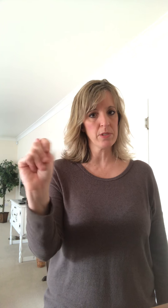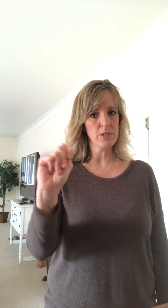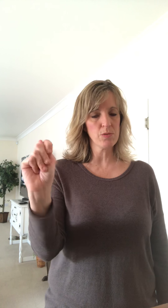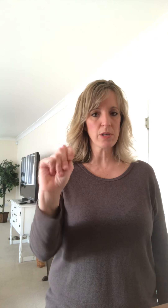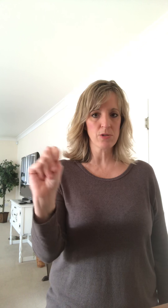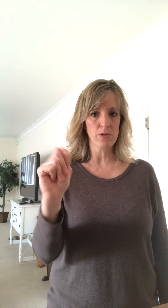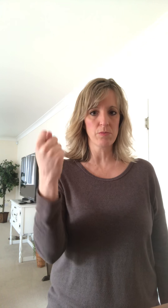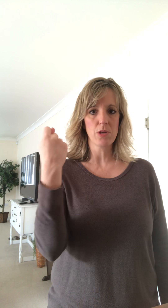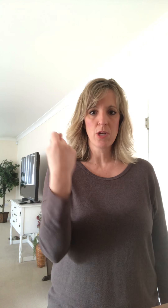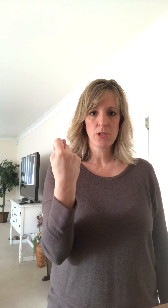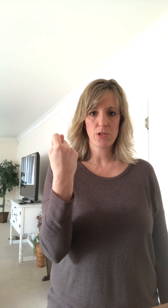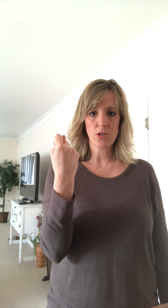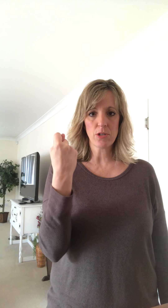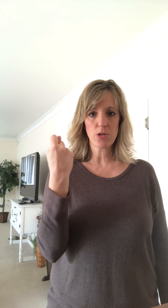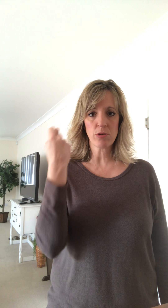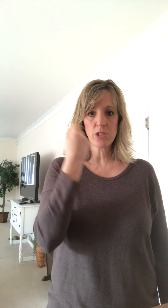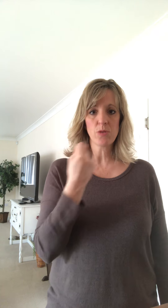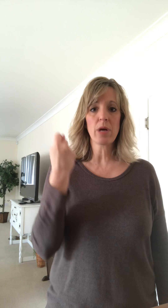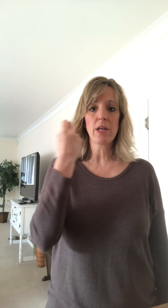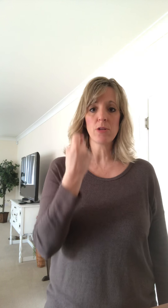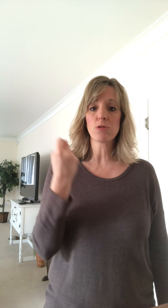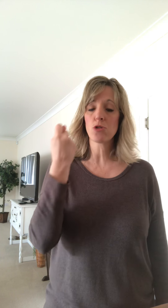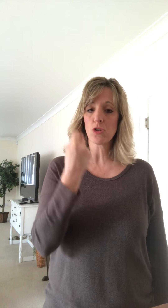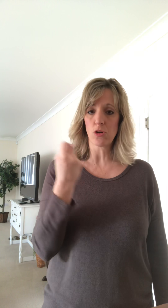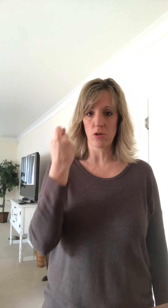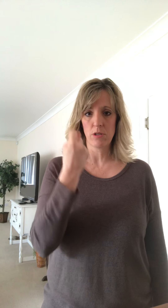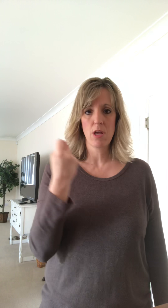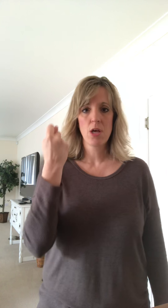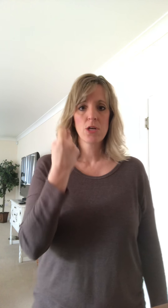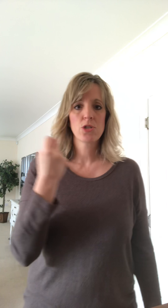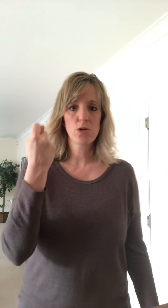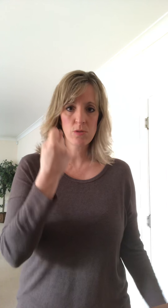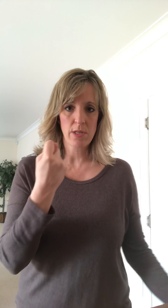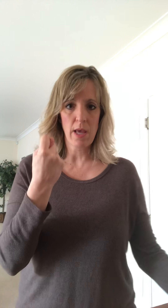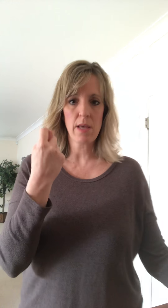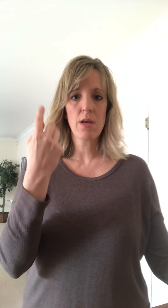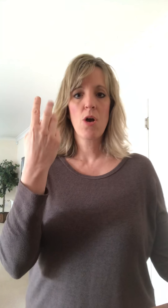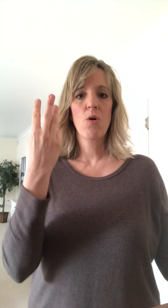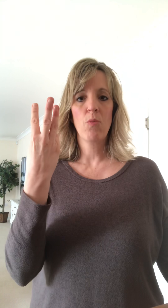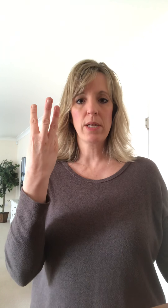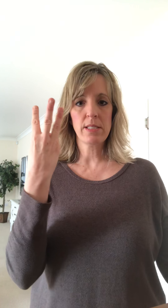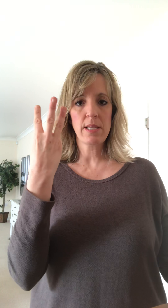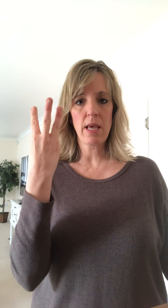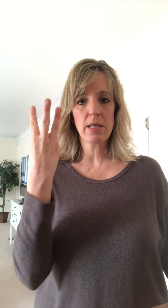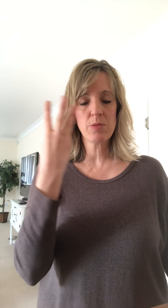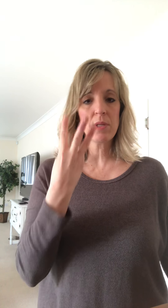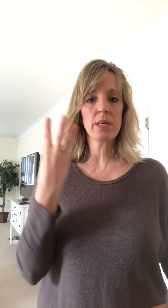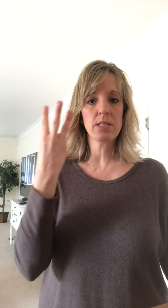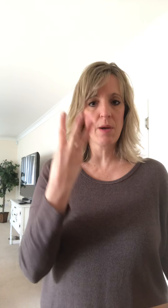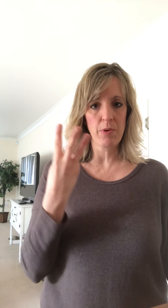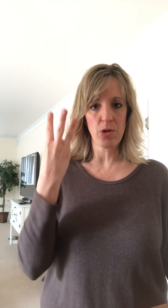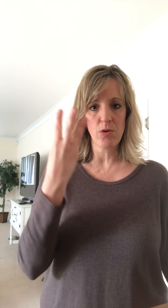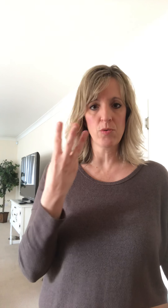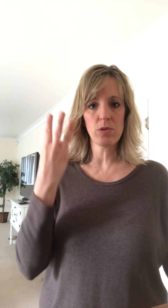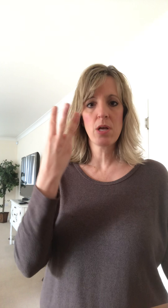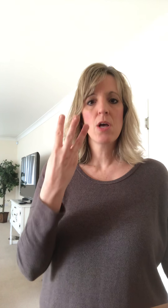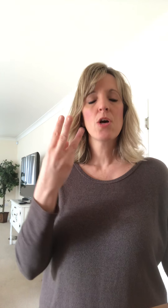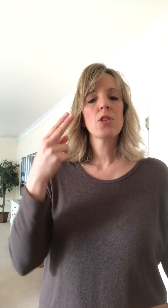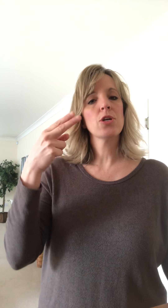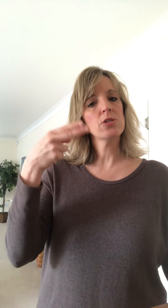is restroom. So you turn it towards you and you circle. Tuesday. Wednesday is with a W. Thursday